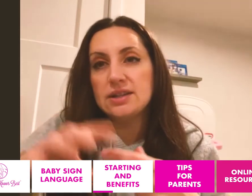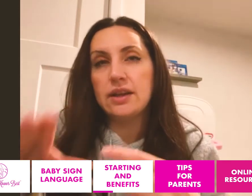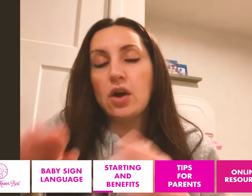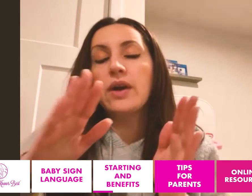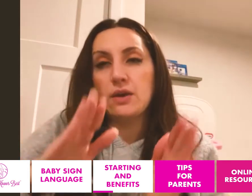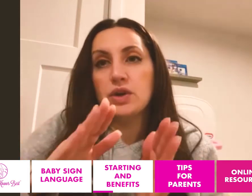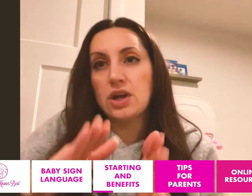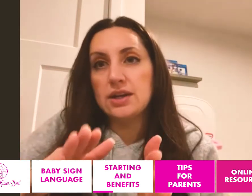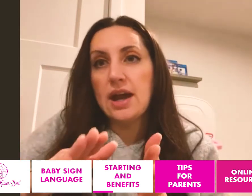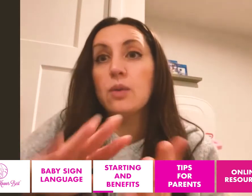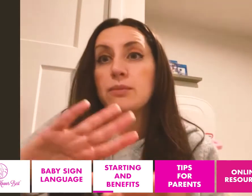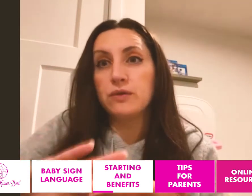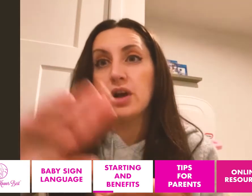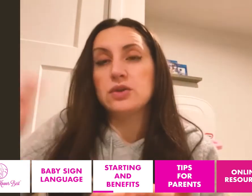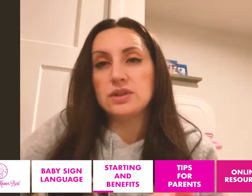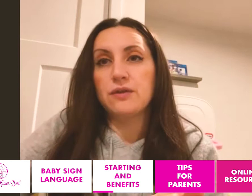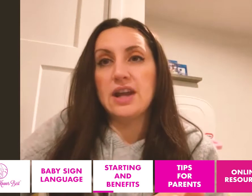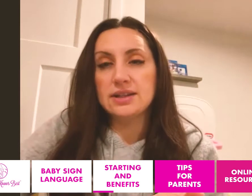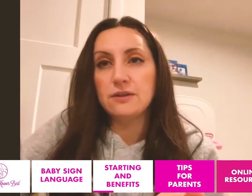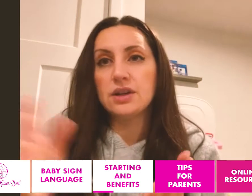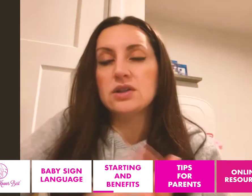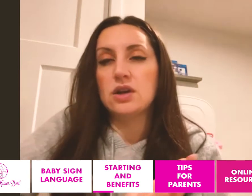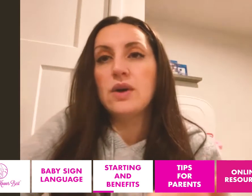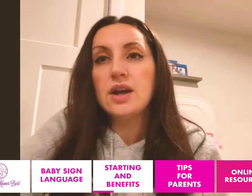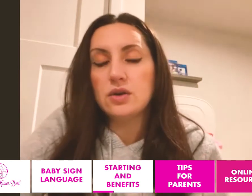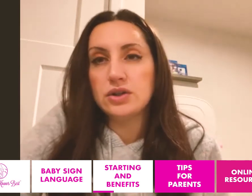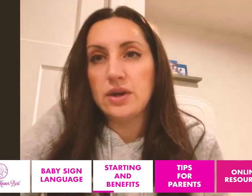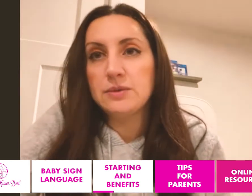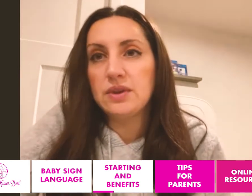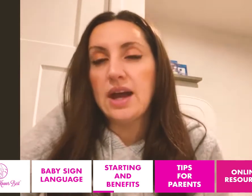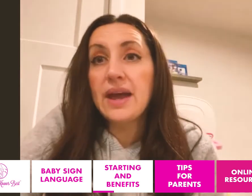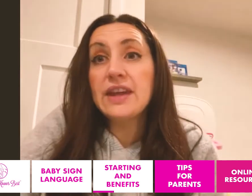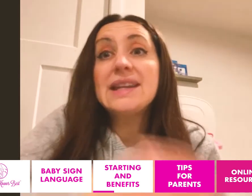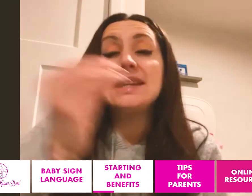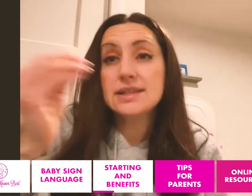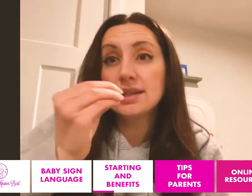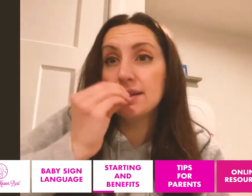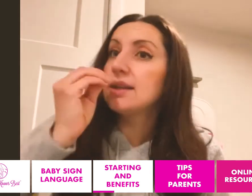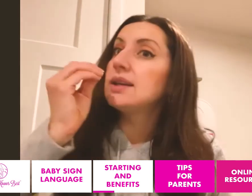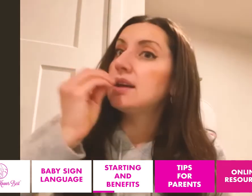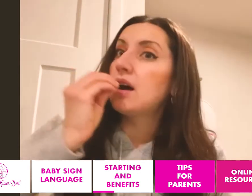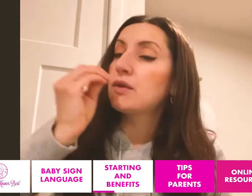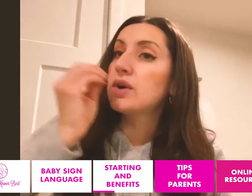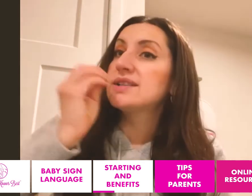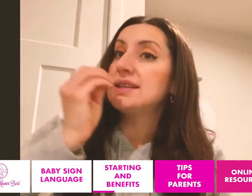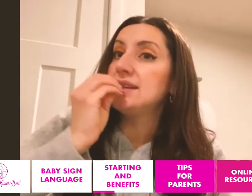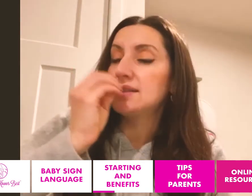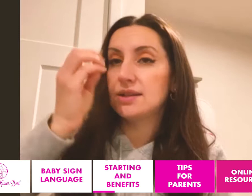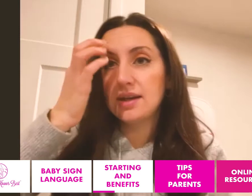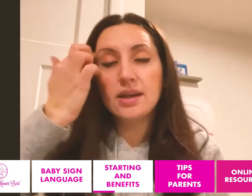like, okay, we're done now, we're moving on to a different activity. So it also helps with that. And then eat, of course, eat is